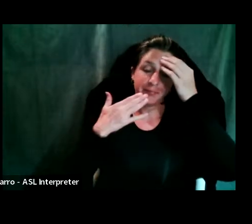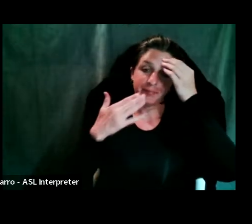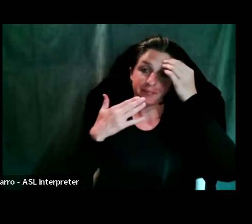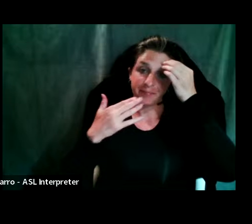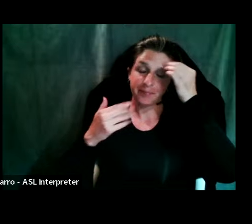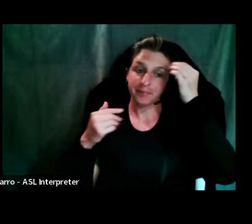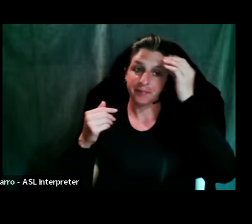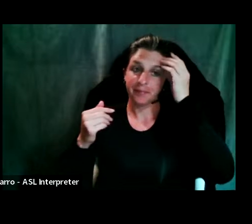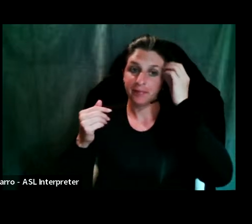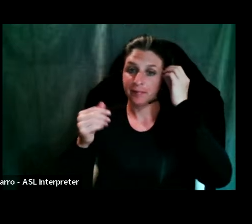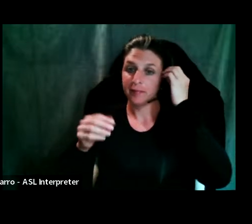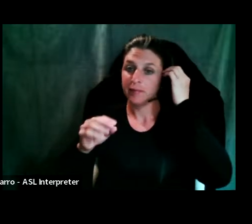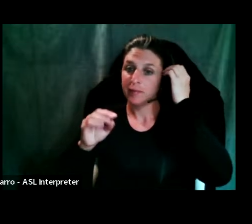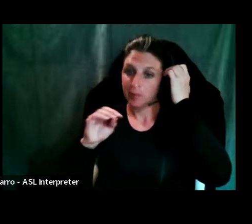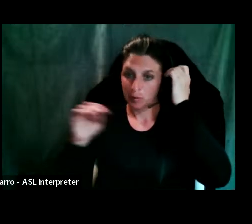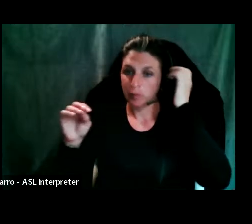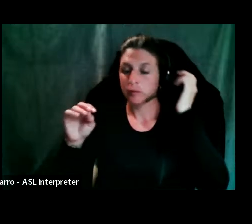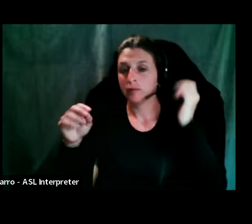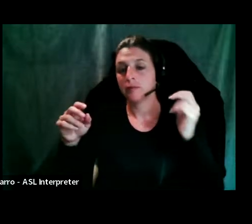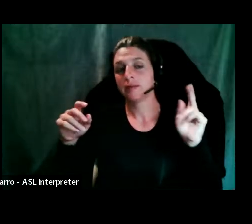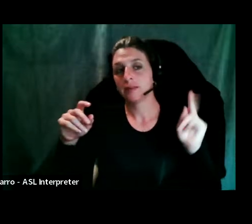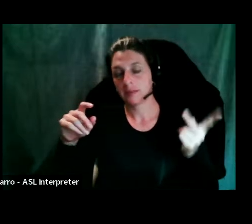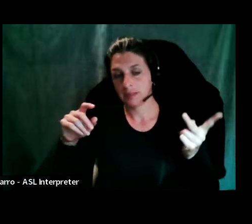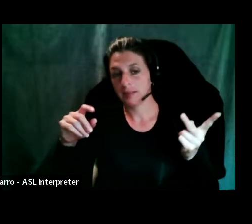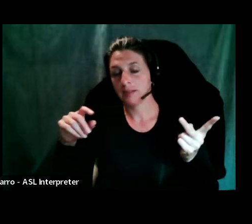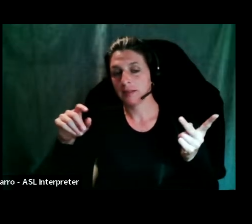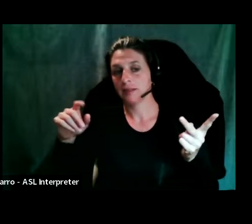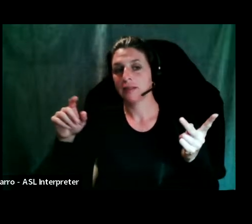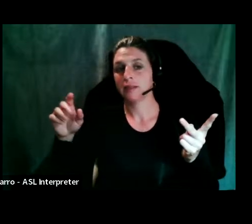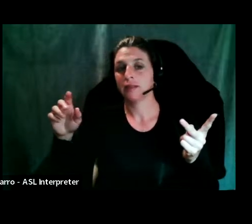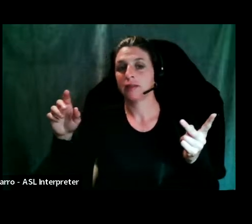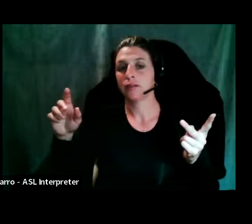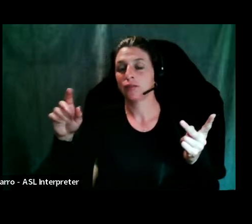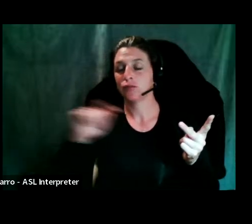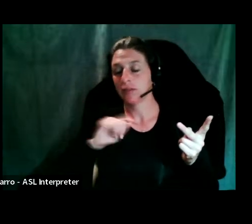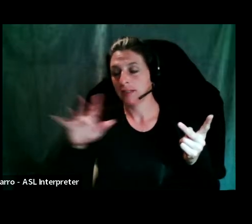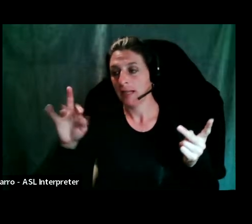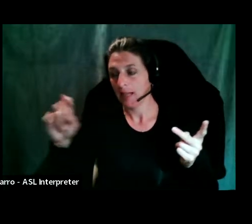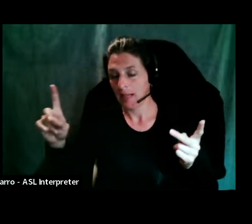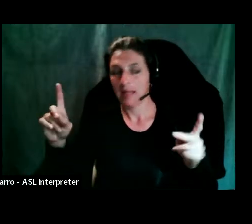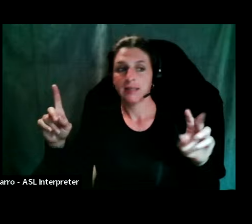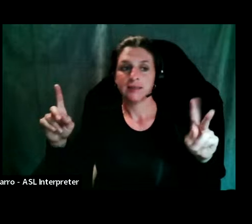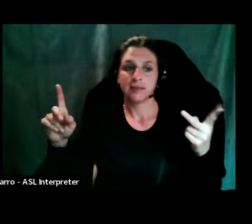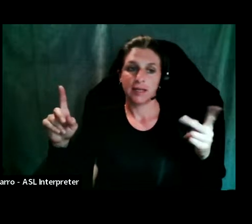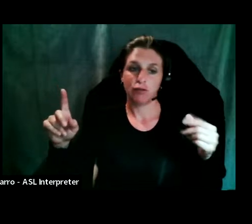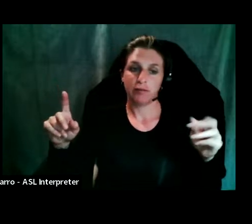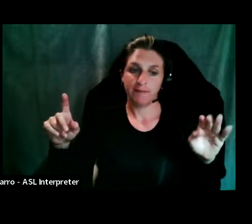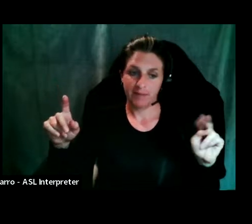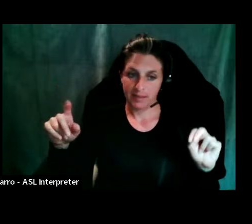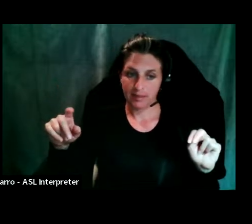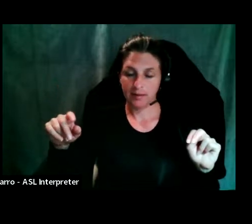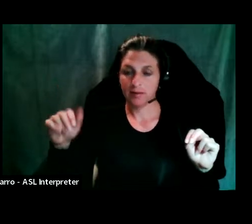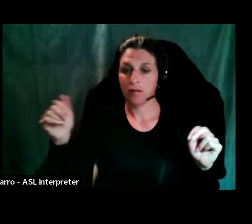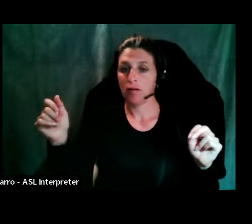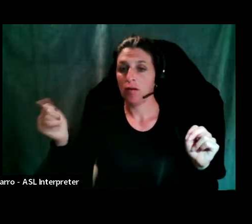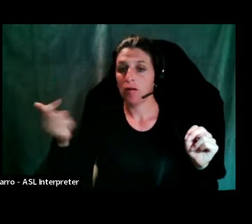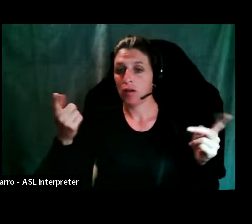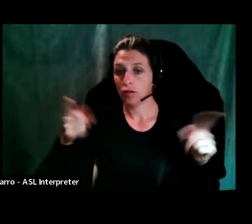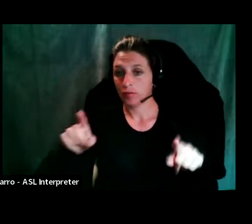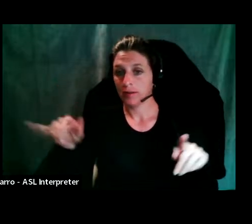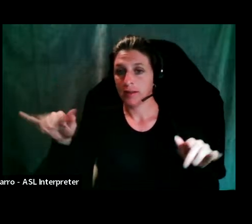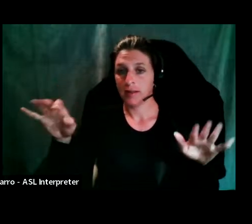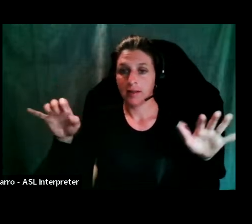Okay. Motion. Thank you. Second. A motion by trustee trustee Land, second by trustee Griffin. All in favor?